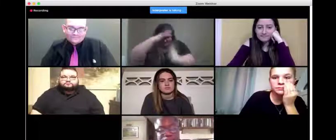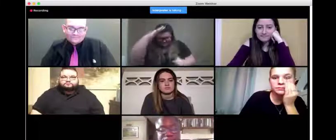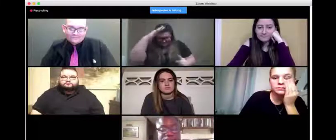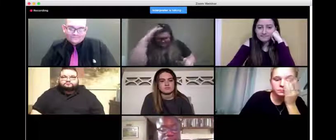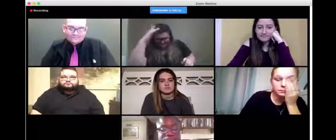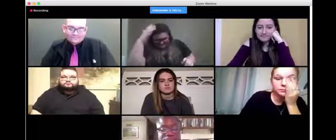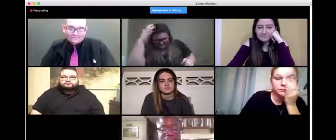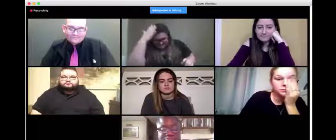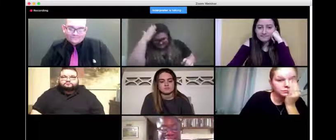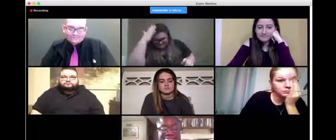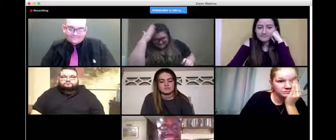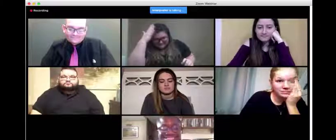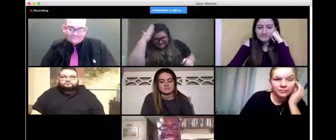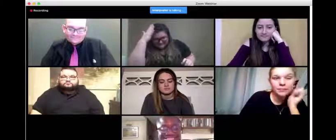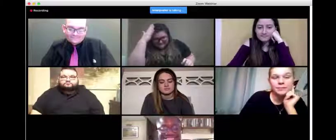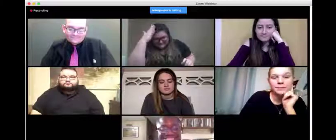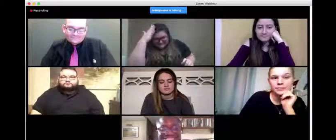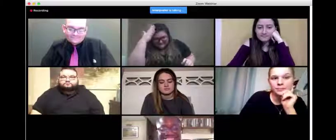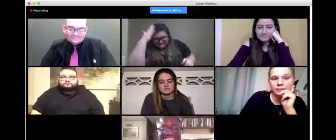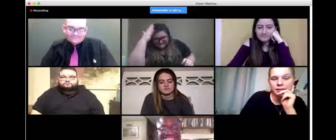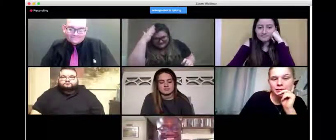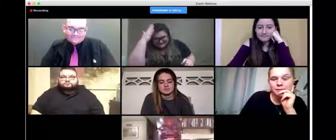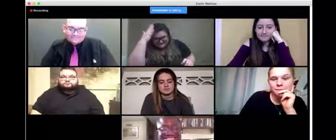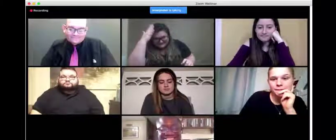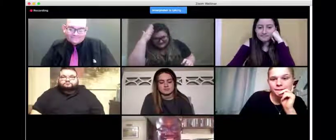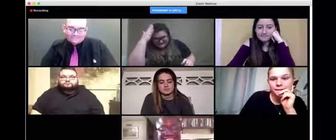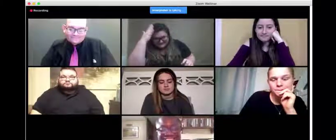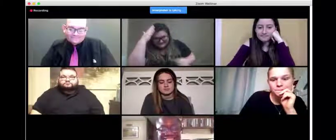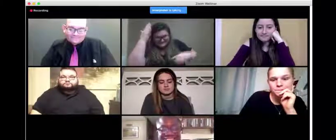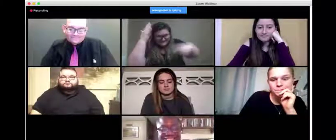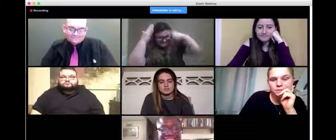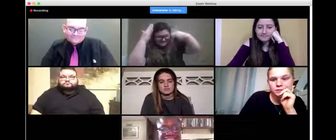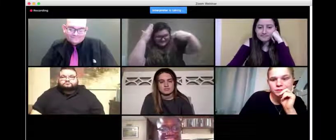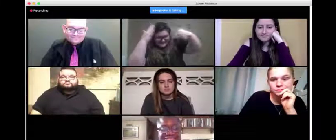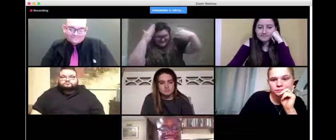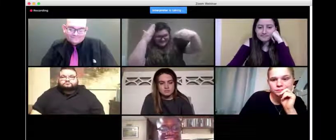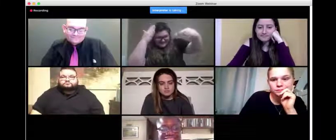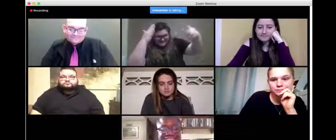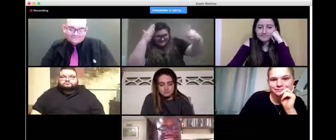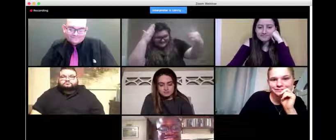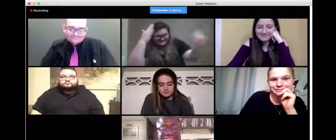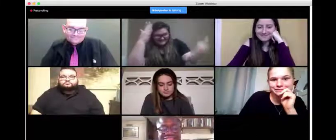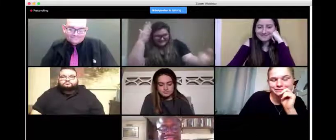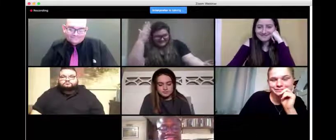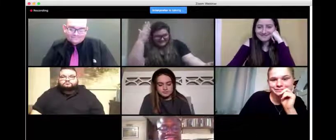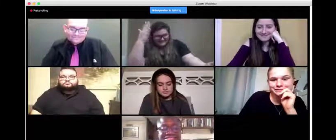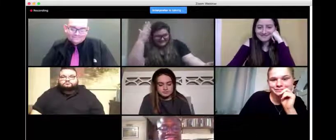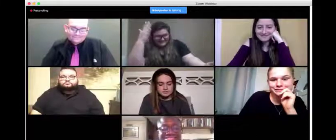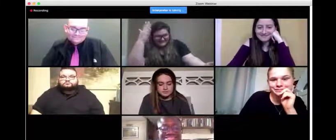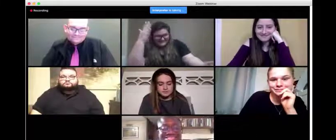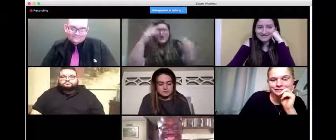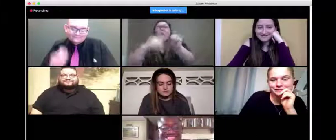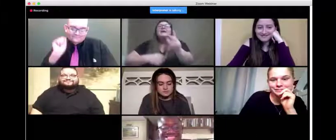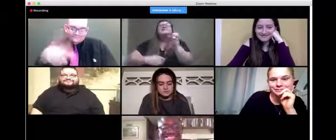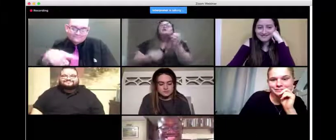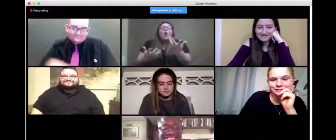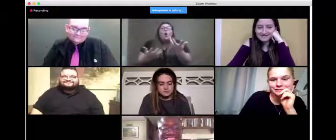Come on, I can't think of it. Oh, okay. So the difference of, you've got the deaf,